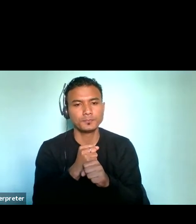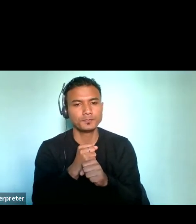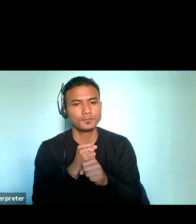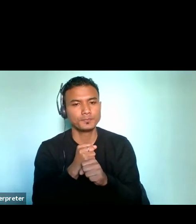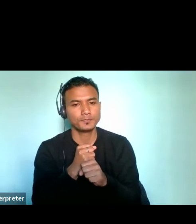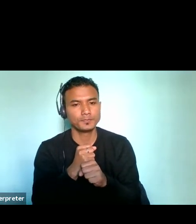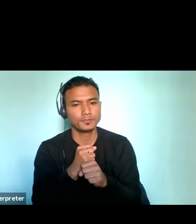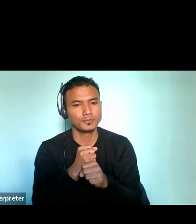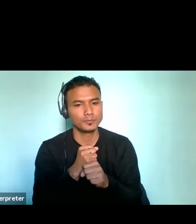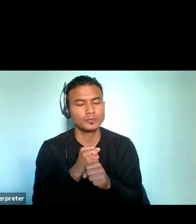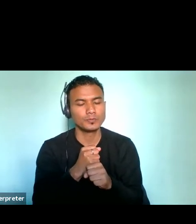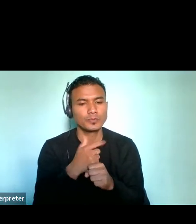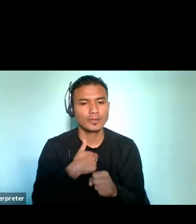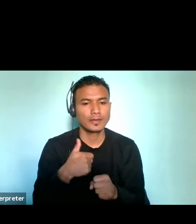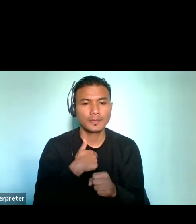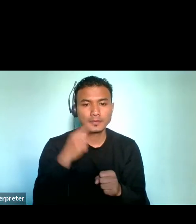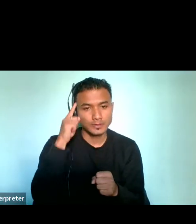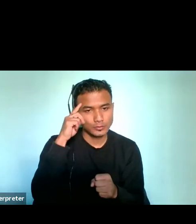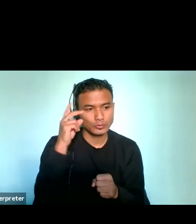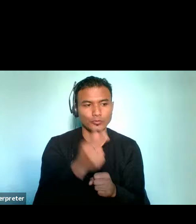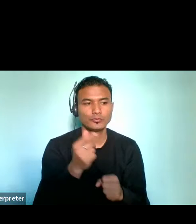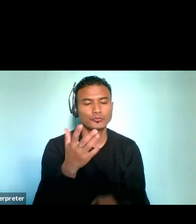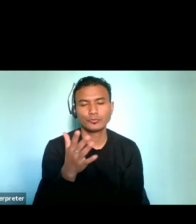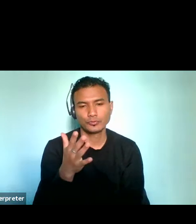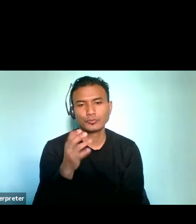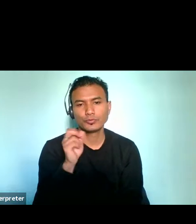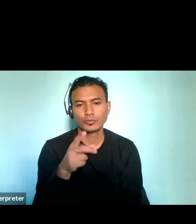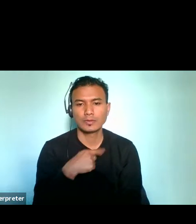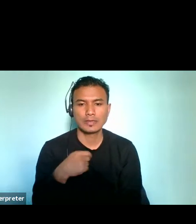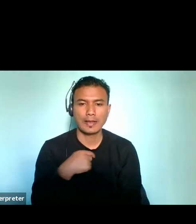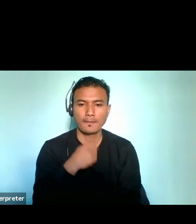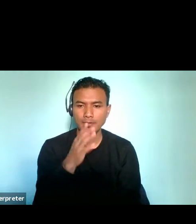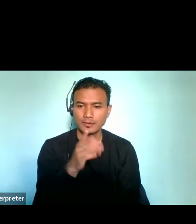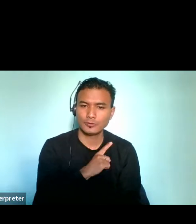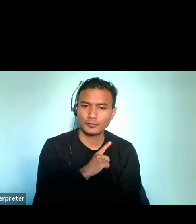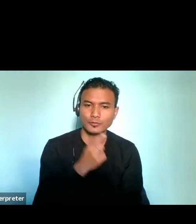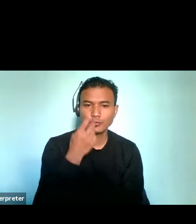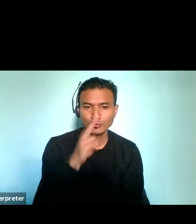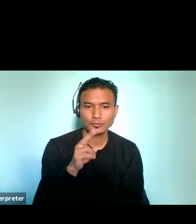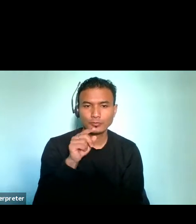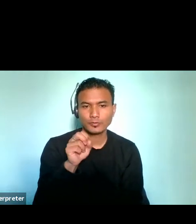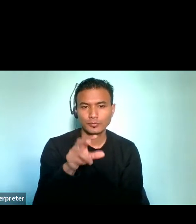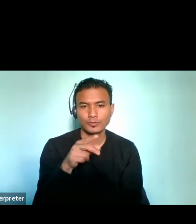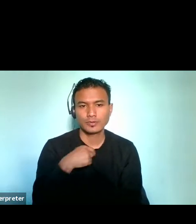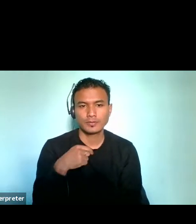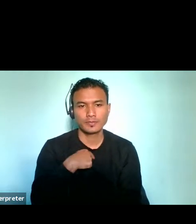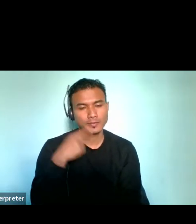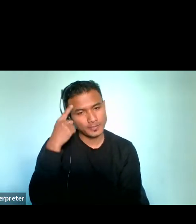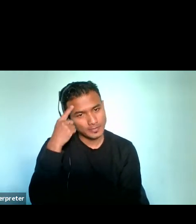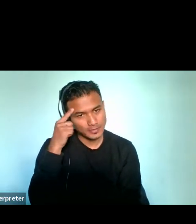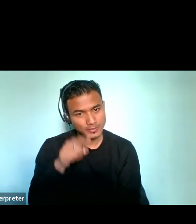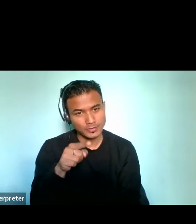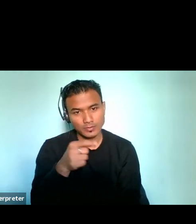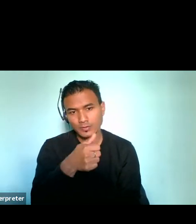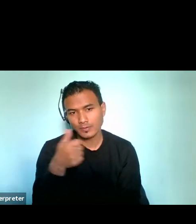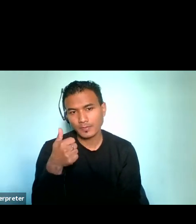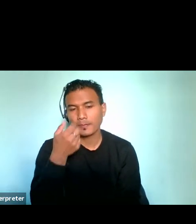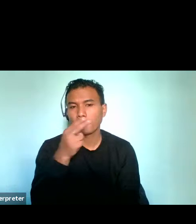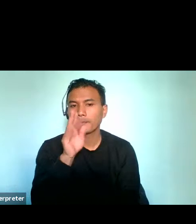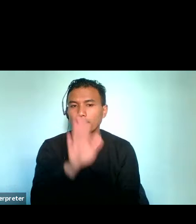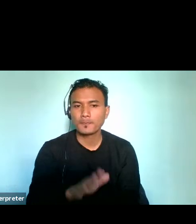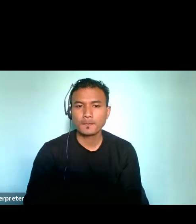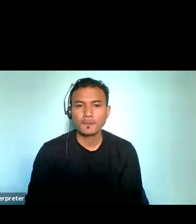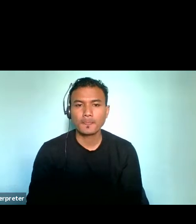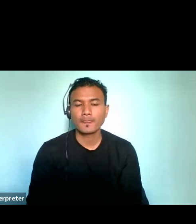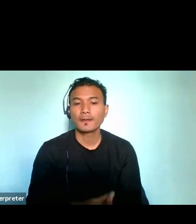in an effort, which is not easy, of course, but we have made the effort and we are moving towards that. I think that has been remarkable.